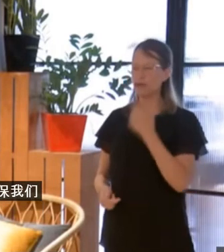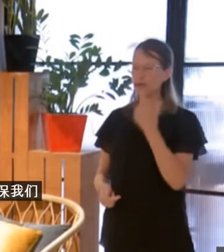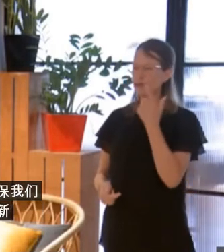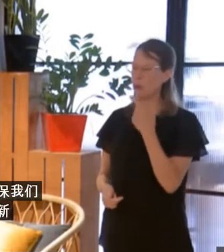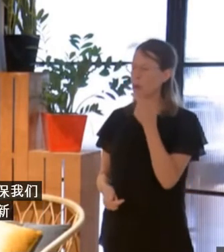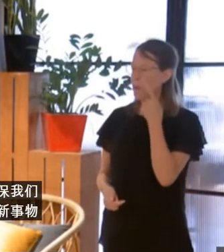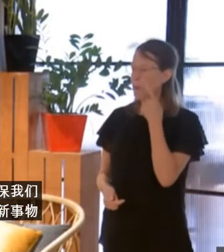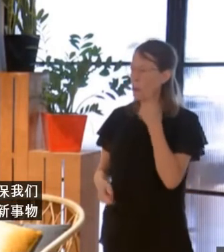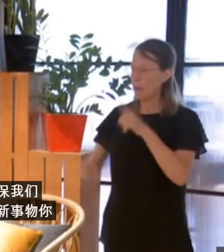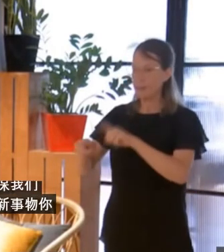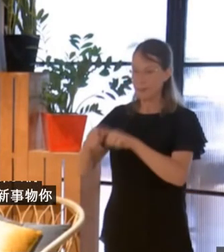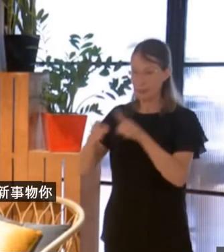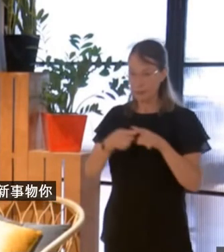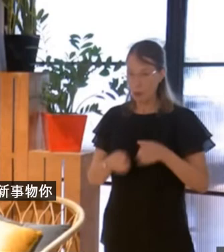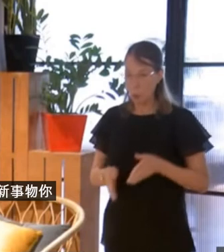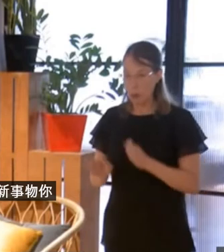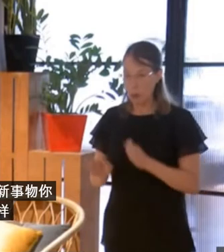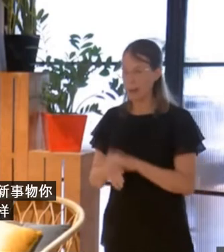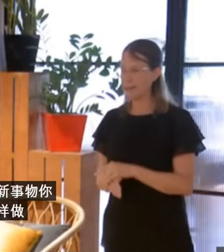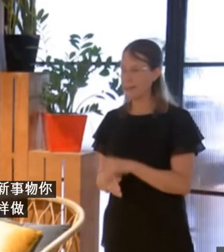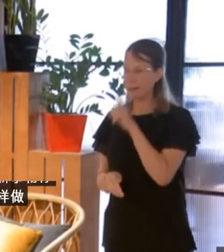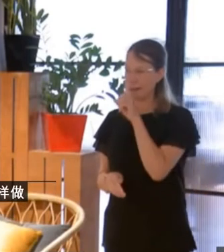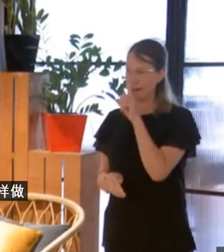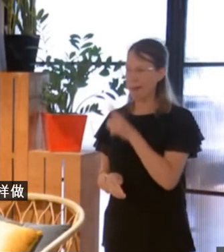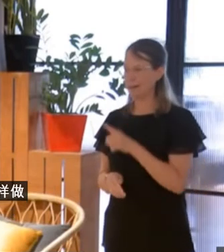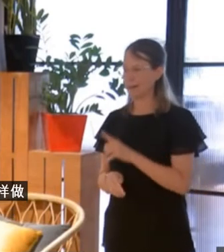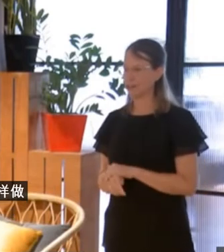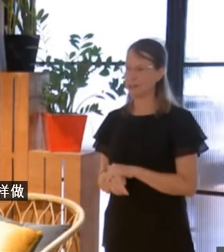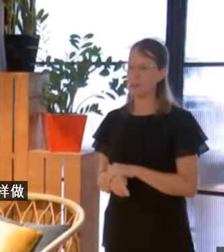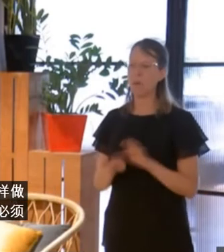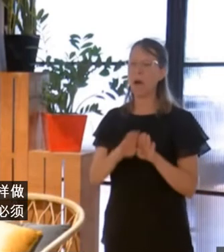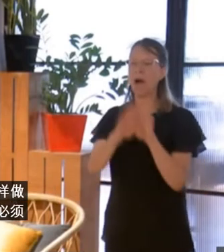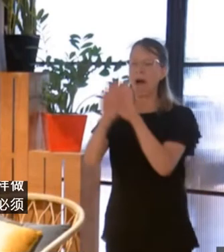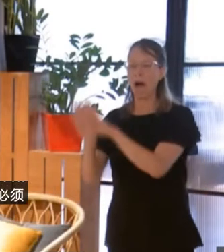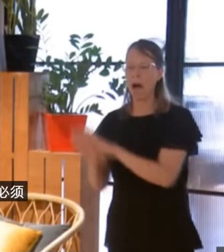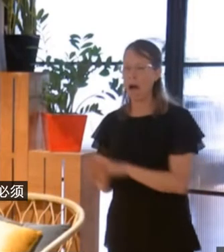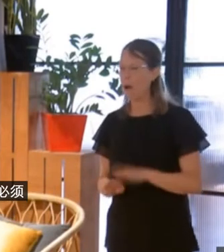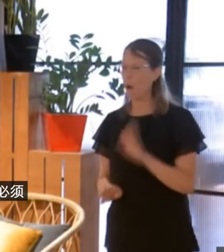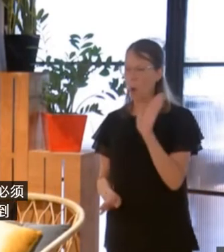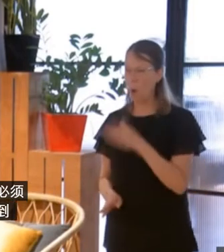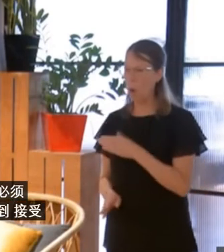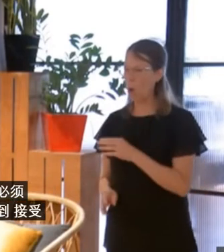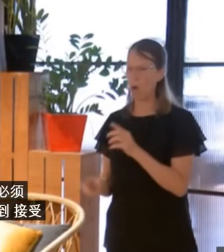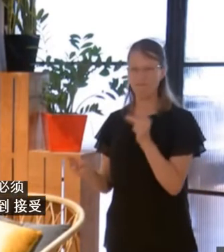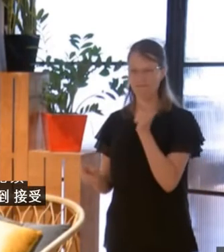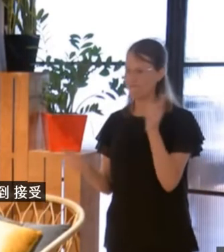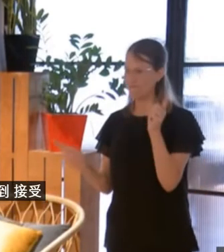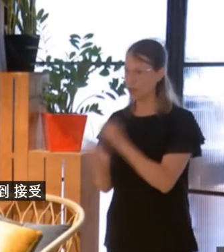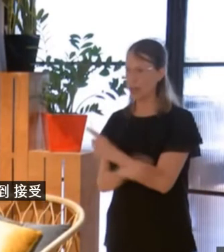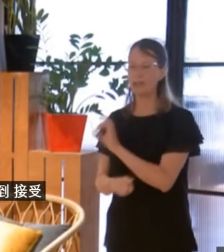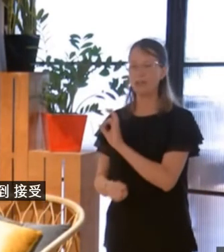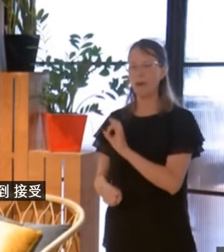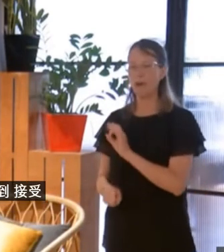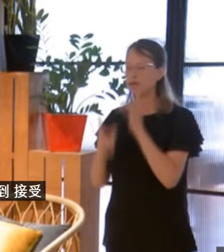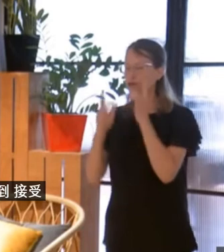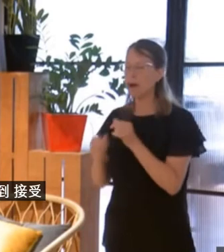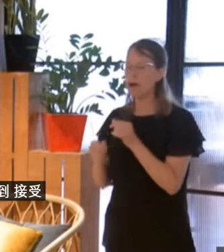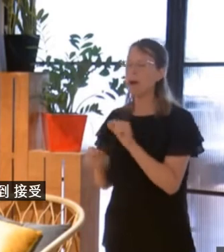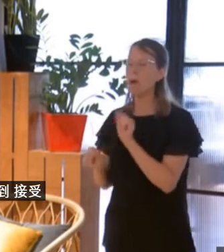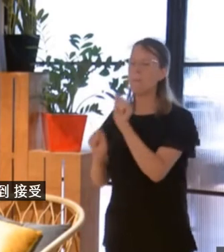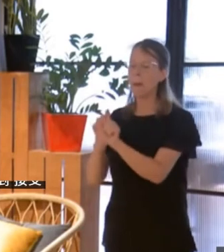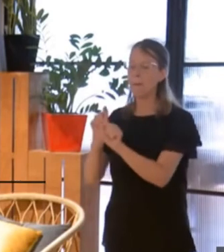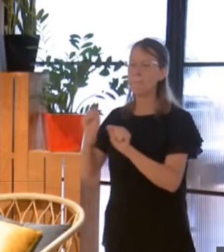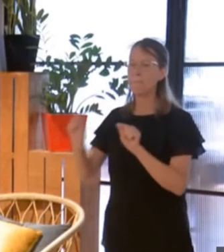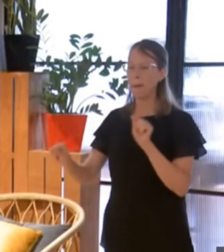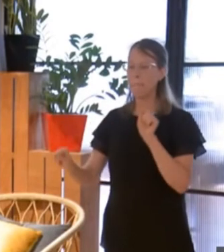box, we try new things. You can't just do that across the board. You've got to trial them. You've got to receive feedback and take the community